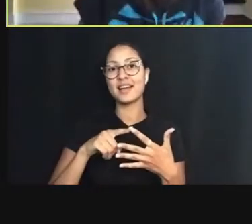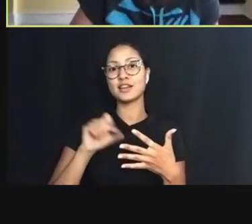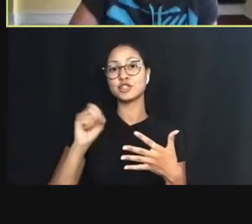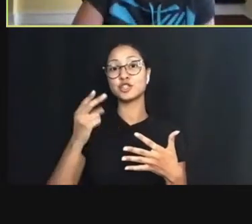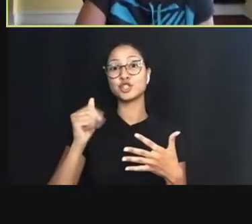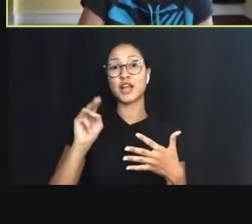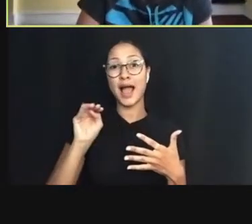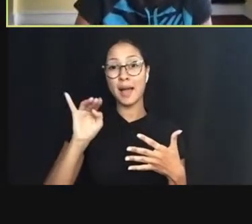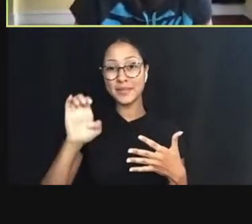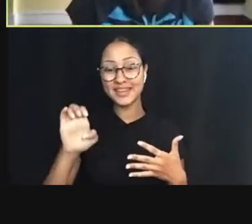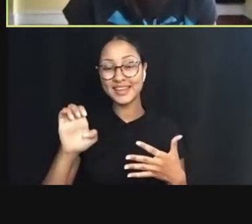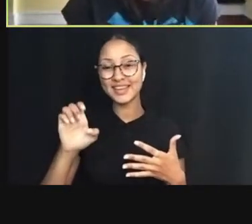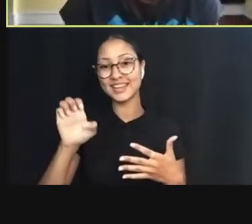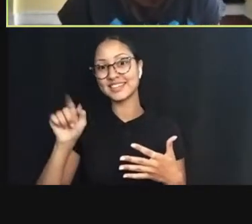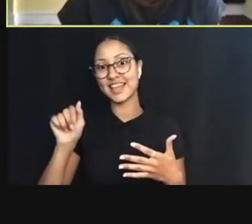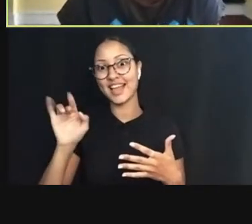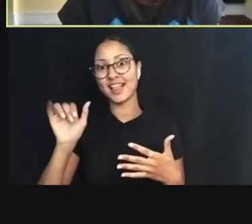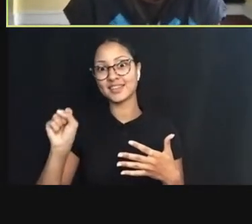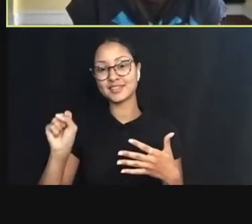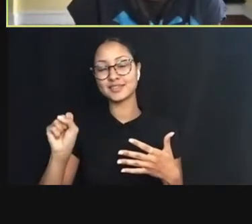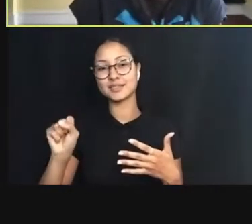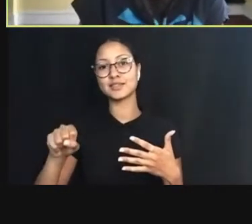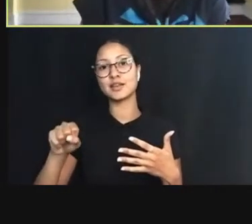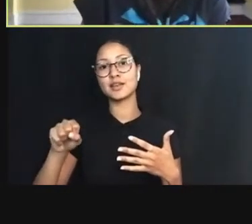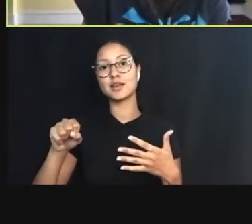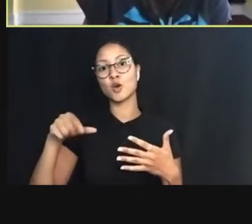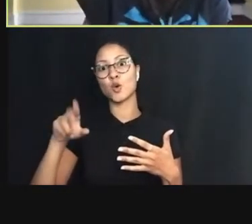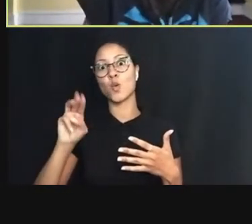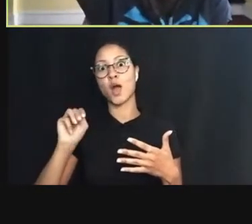Ross. Kwame Azaleas Ross.